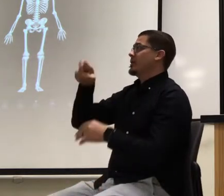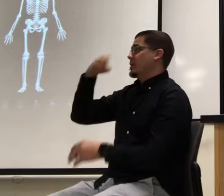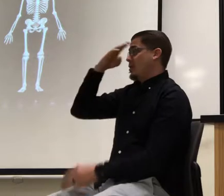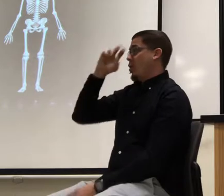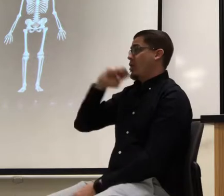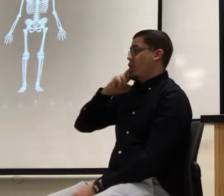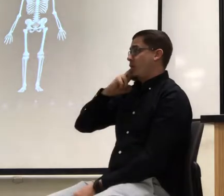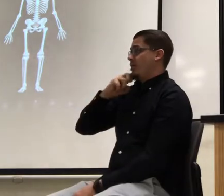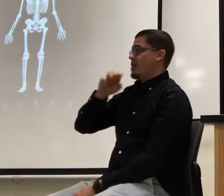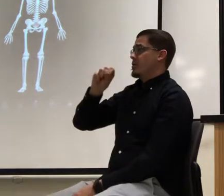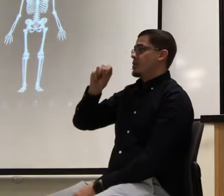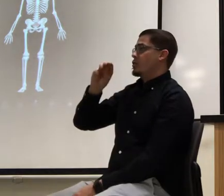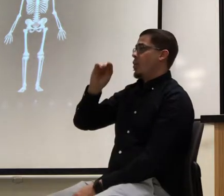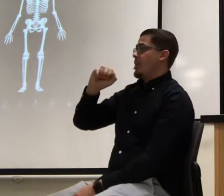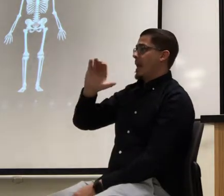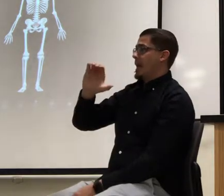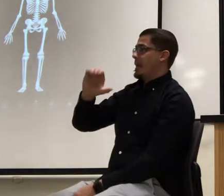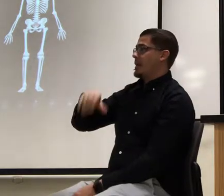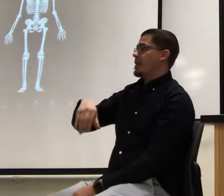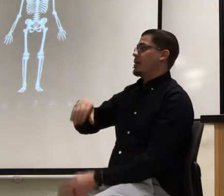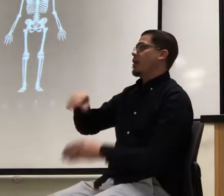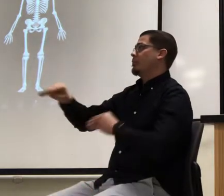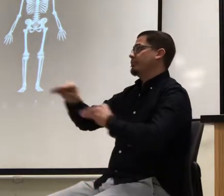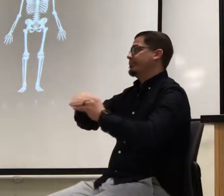somatic motor function.